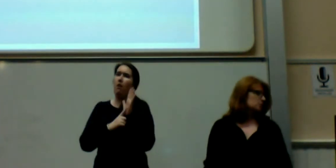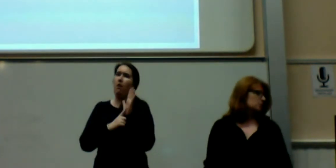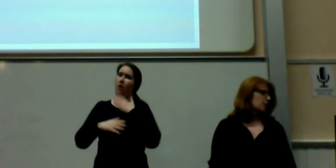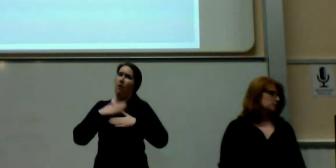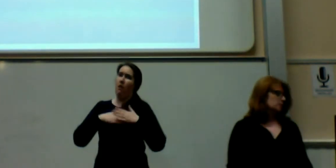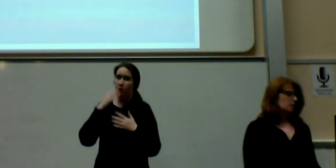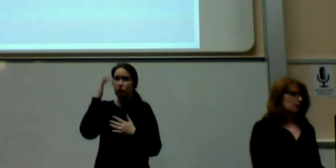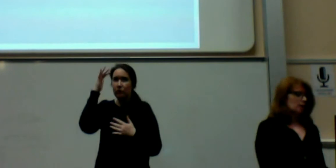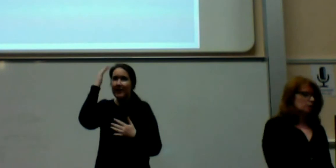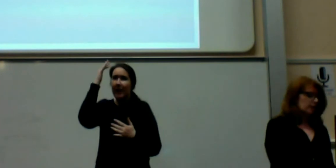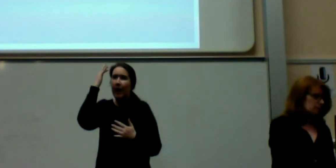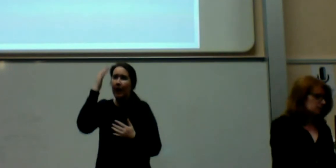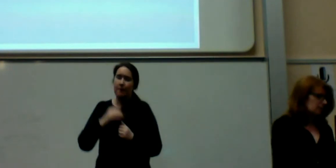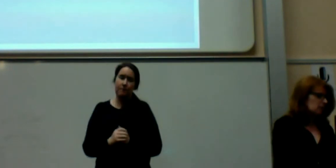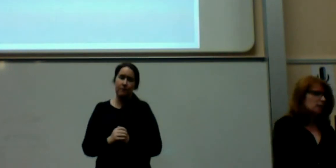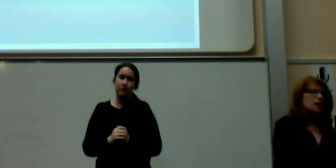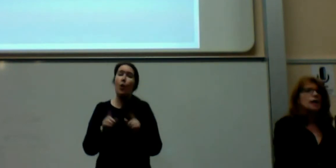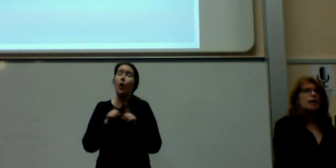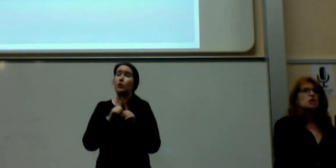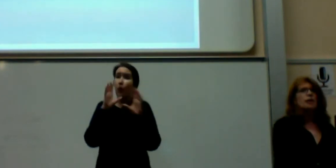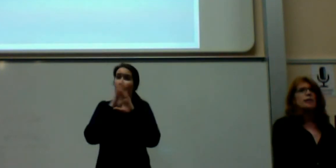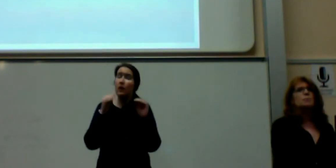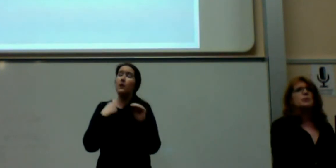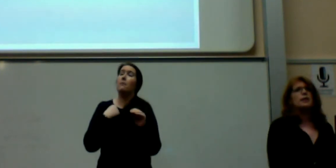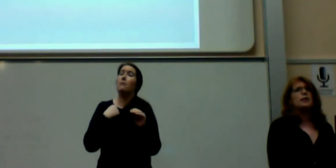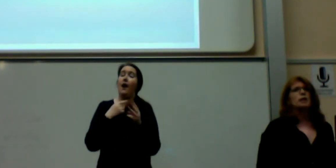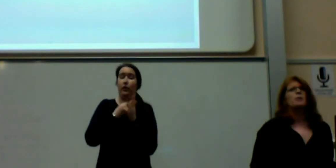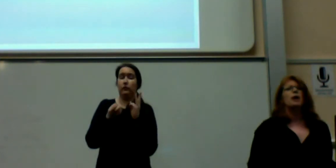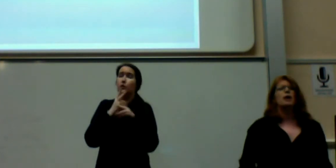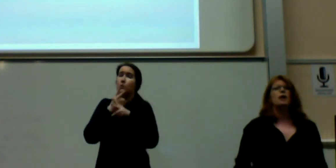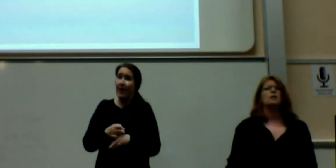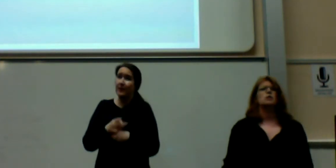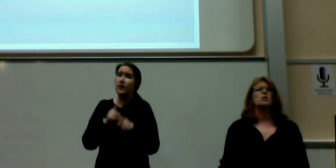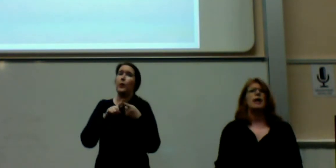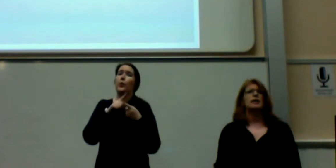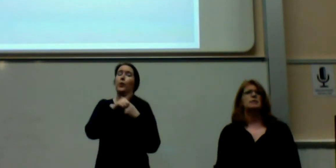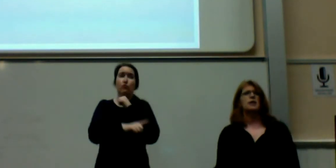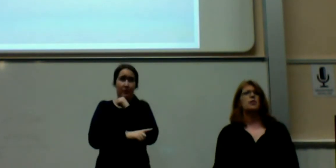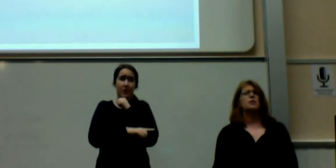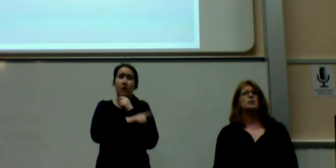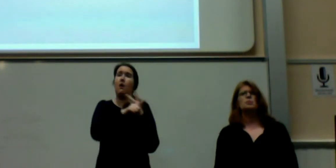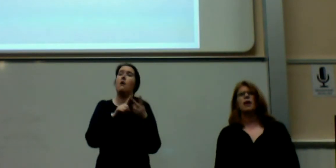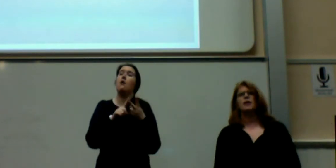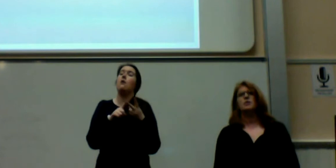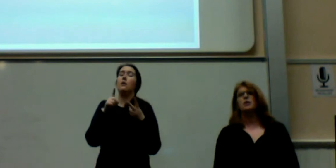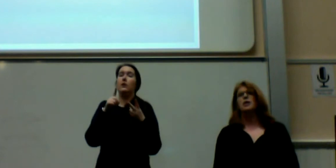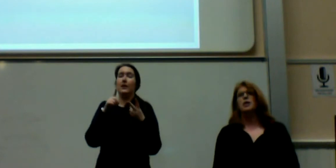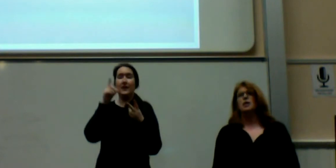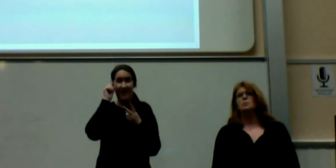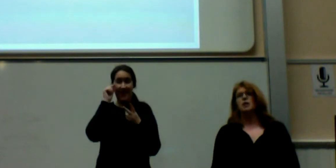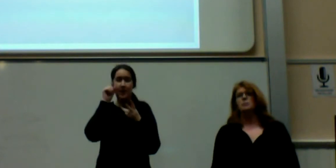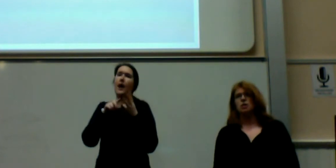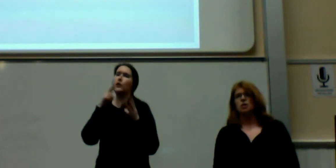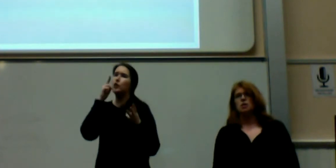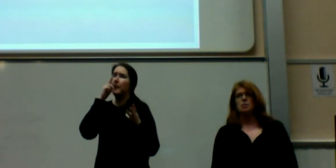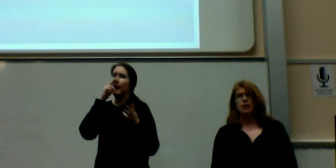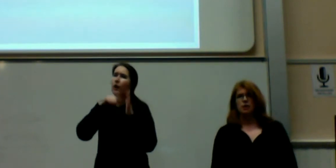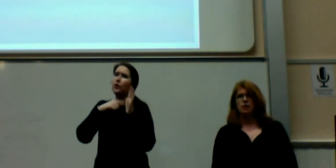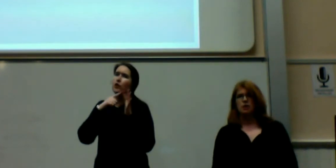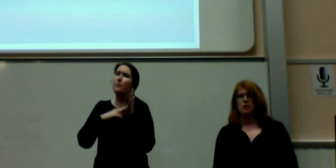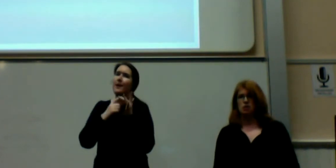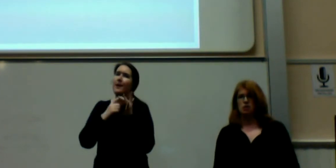And just as a reminder, Graham, Svenja, and Brian Napier came on as a third supervisor to my